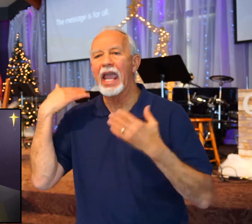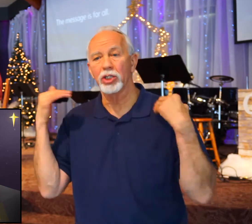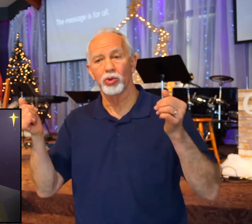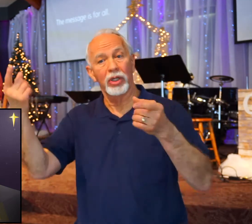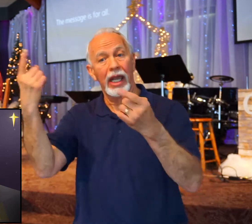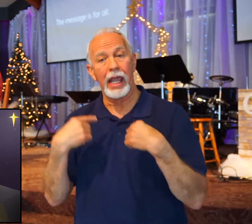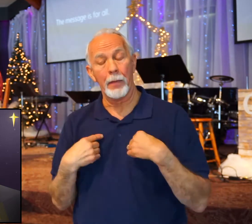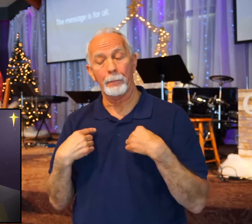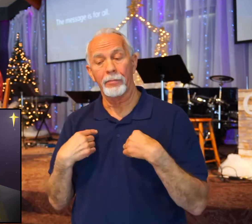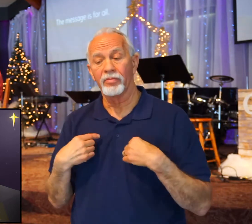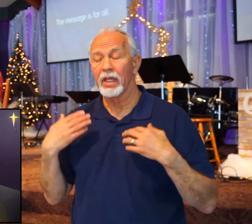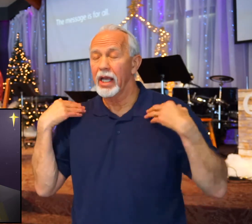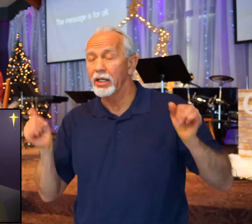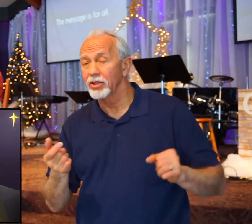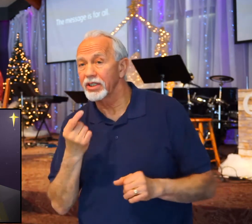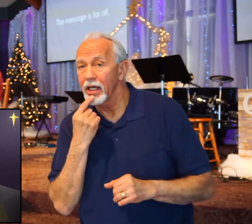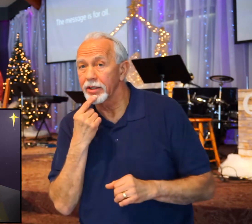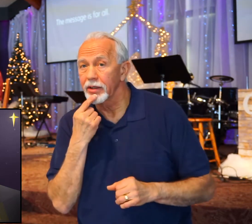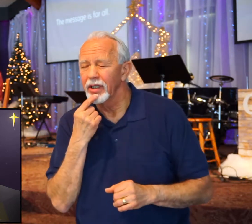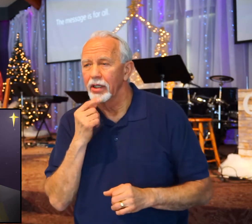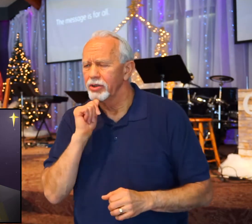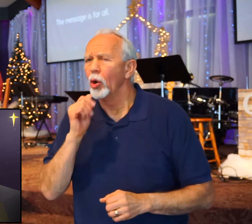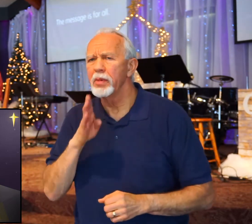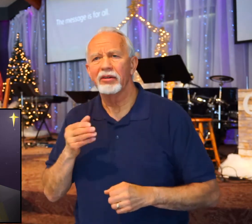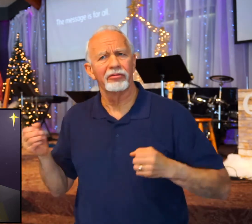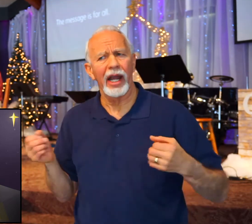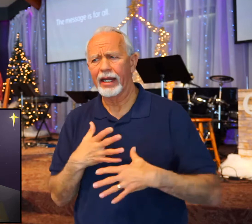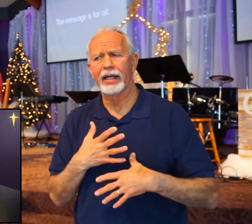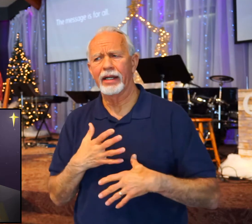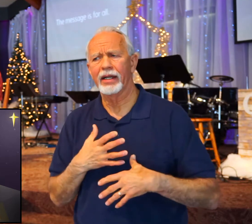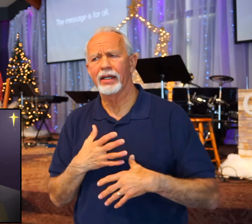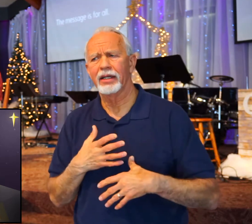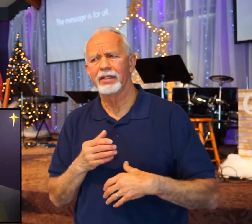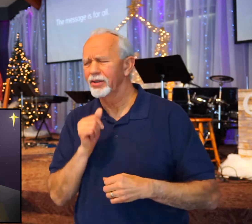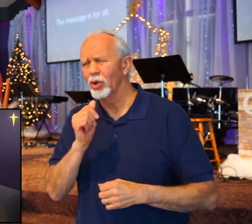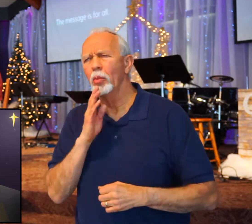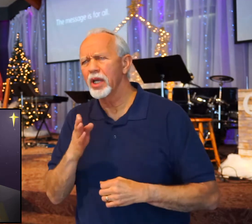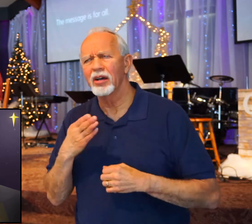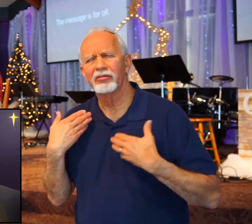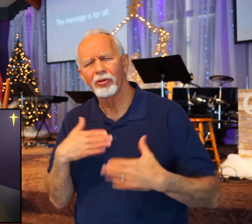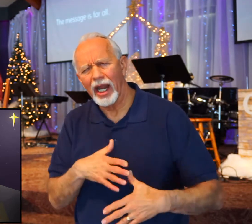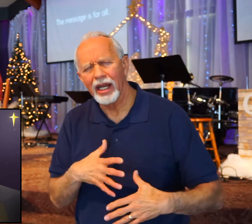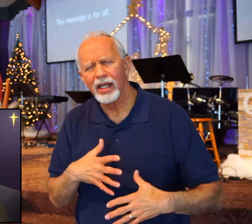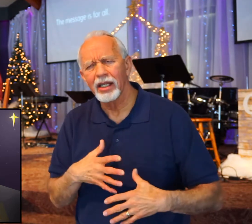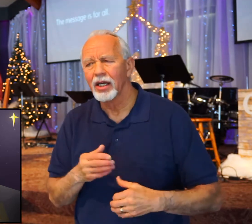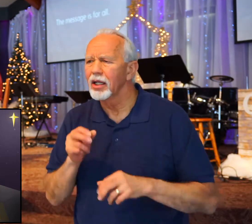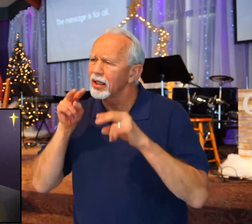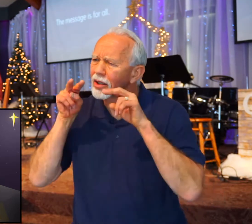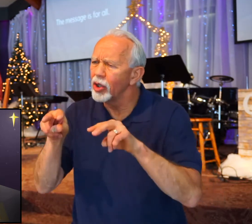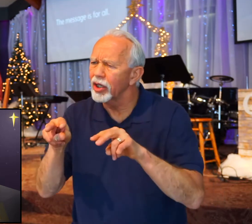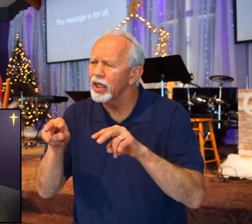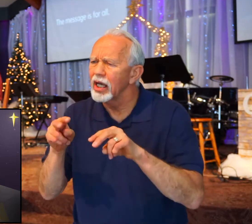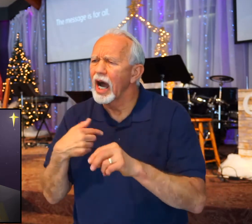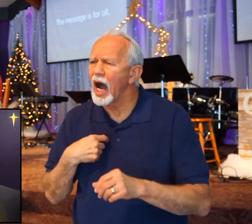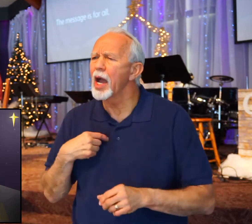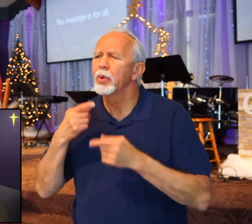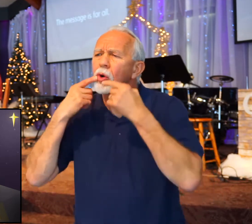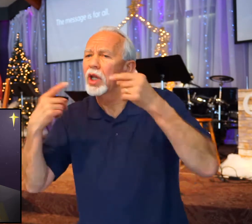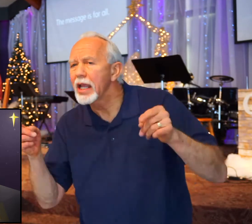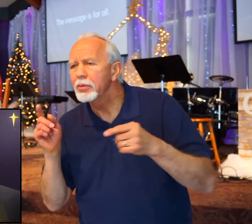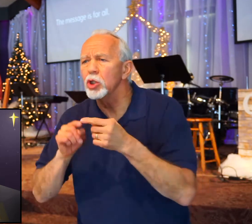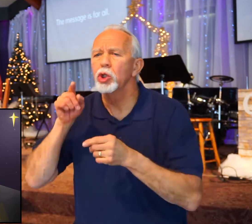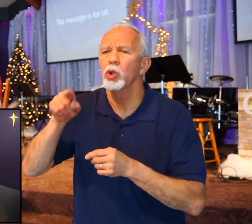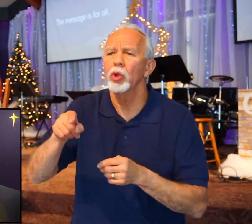in verse 10, the angel says, "Don't be afraid. Don't be afraid. For look," or "behold, I proclaim to